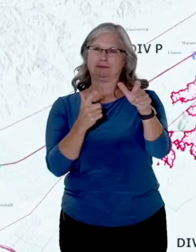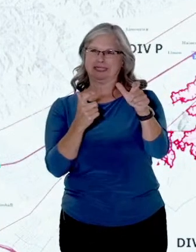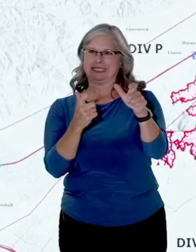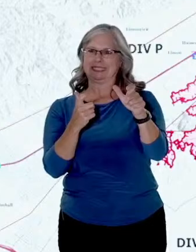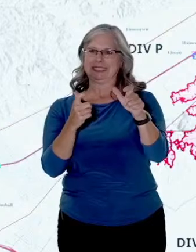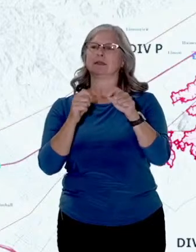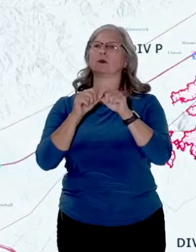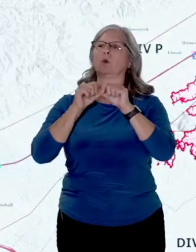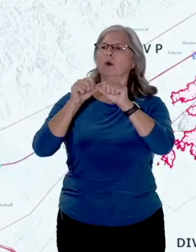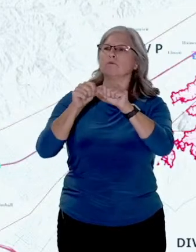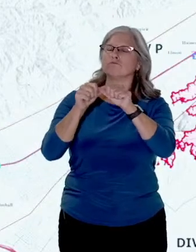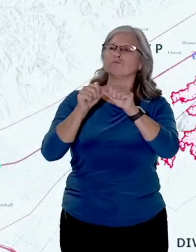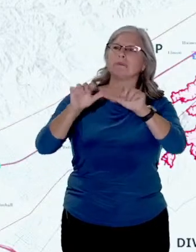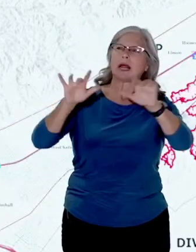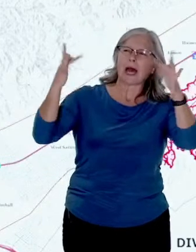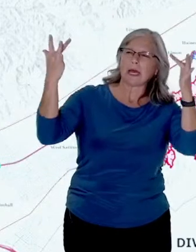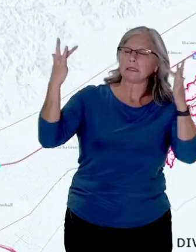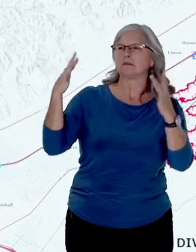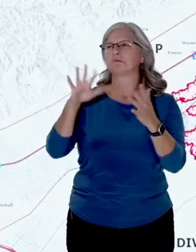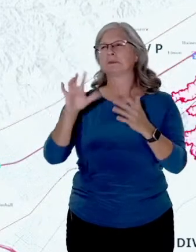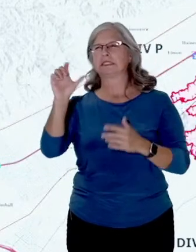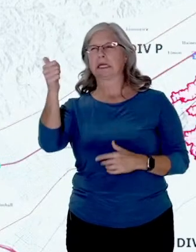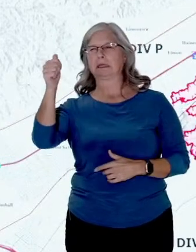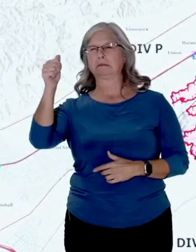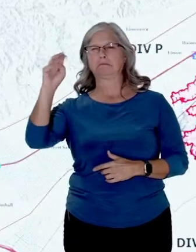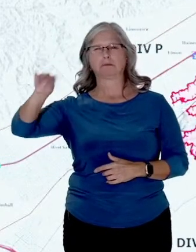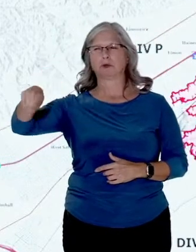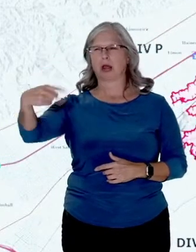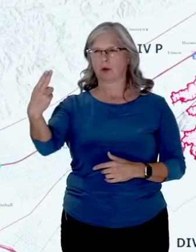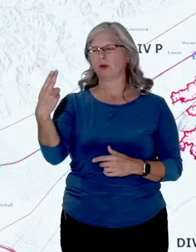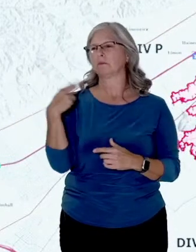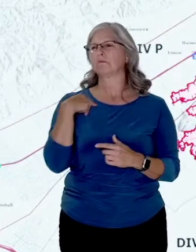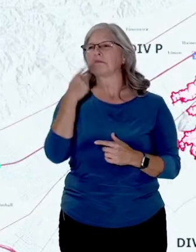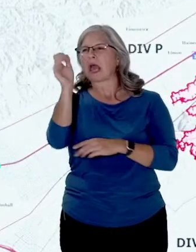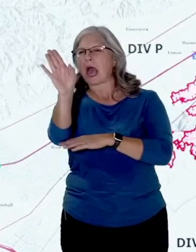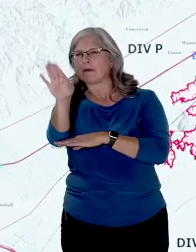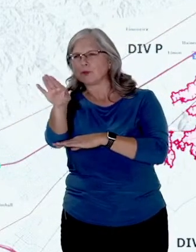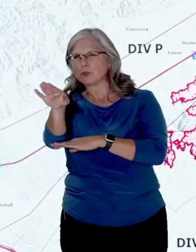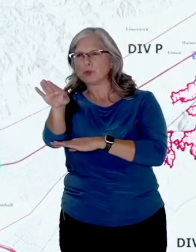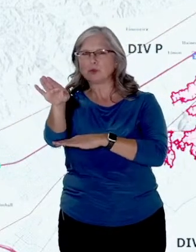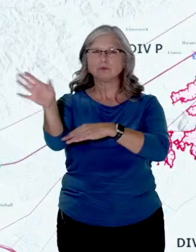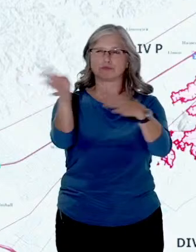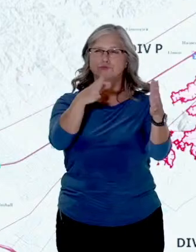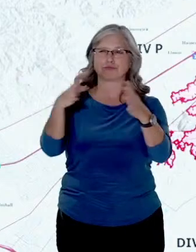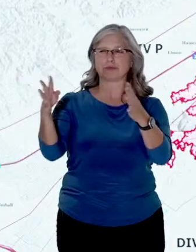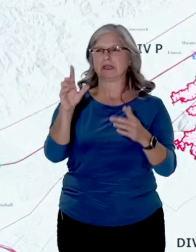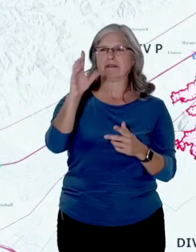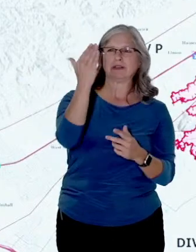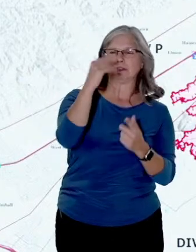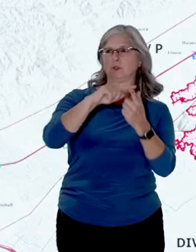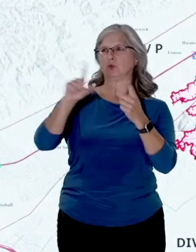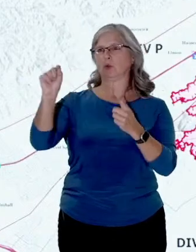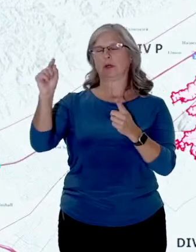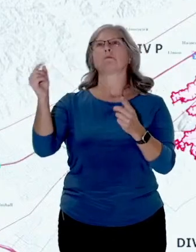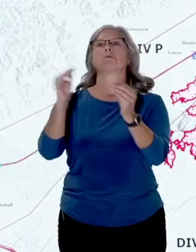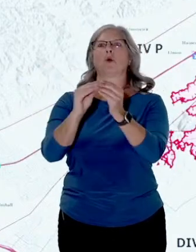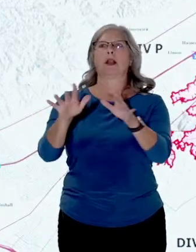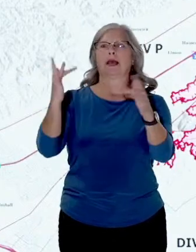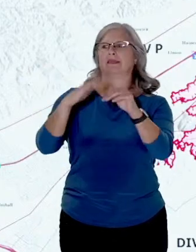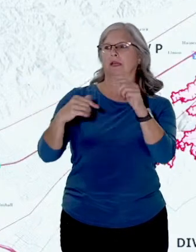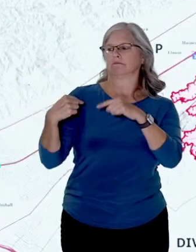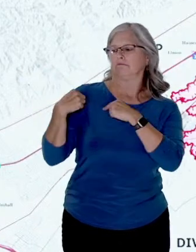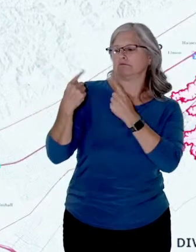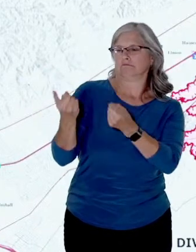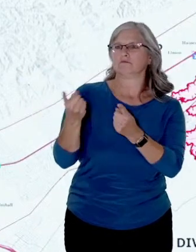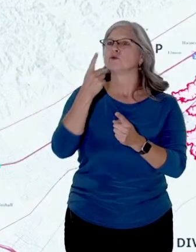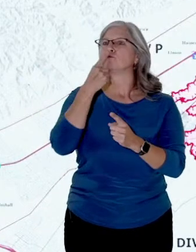to be light, perhaps sustained around 10 miles an hour with some afternoon gusts 15 to 20 Obviously, that's much lighter than what we saw during the